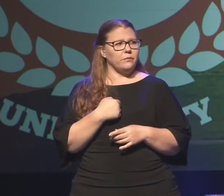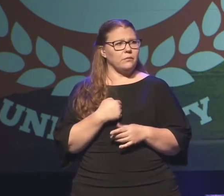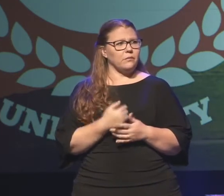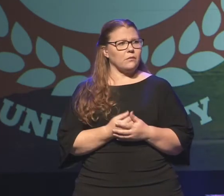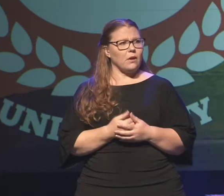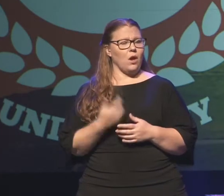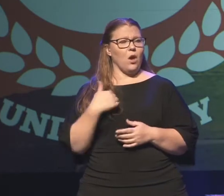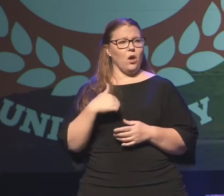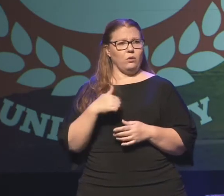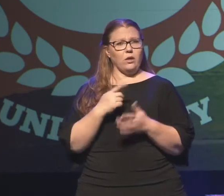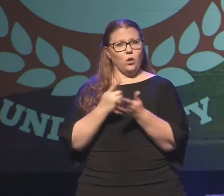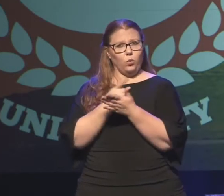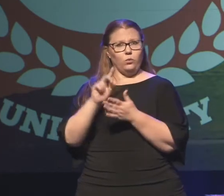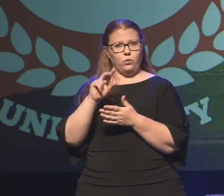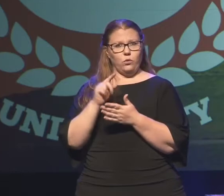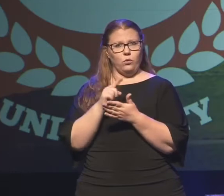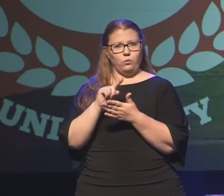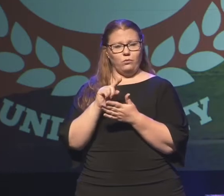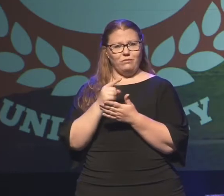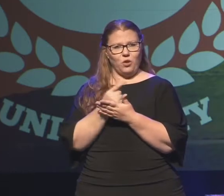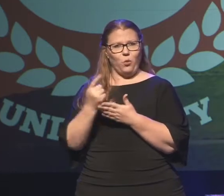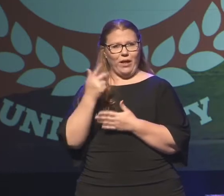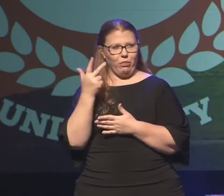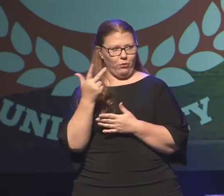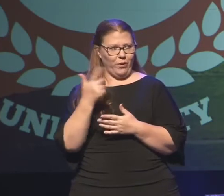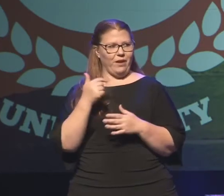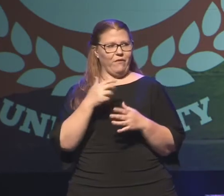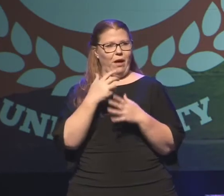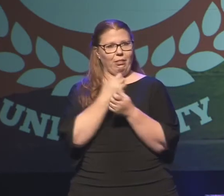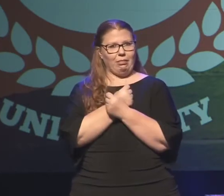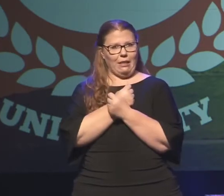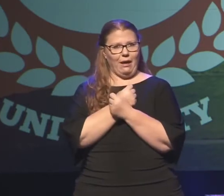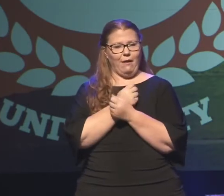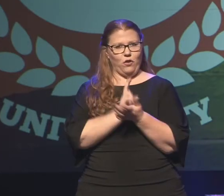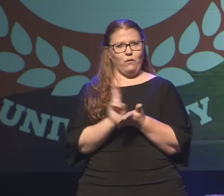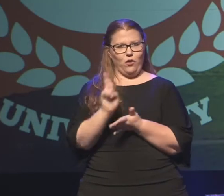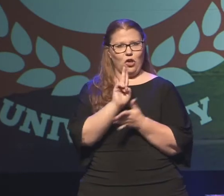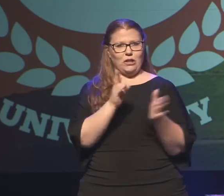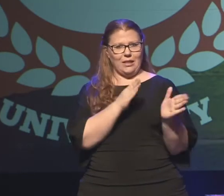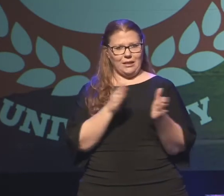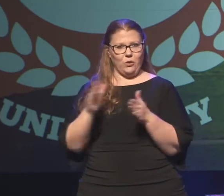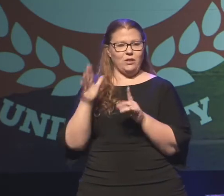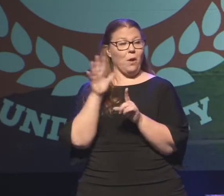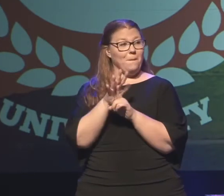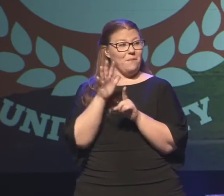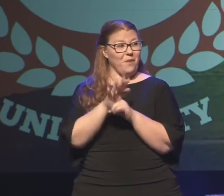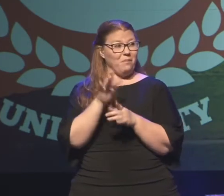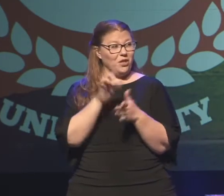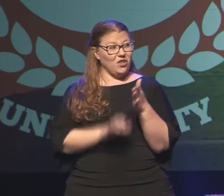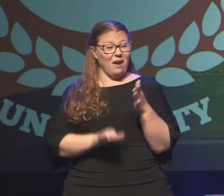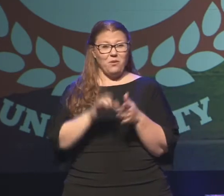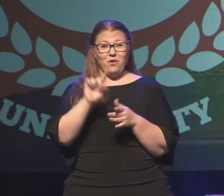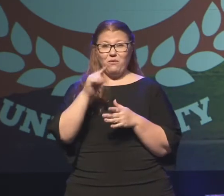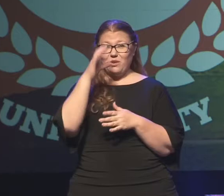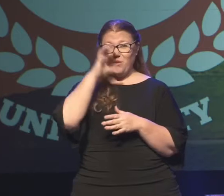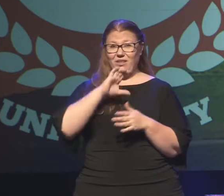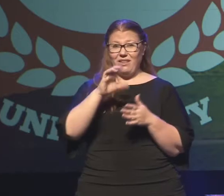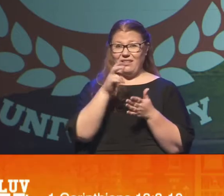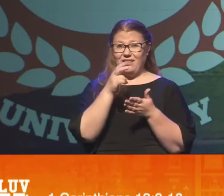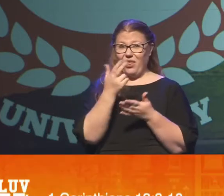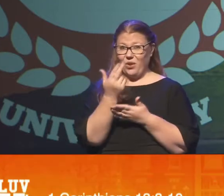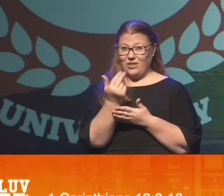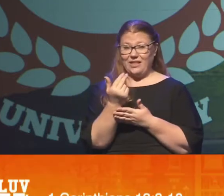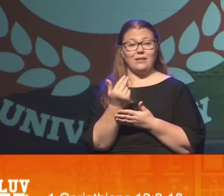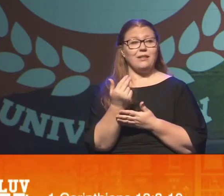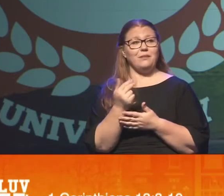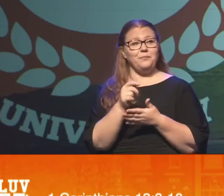week 3, as has been mentioned, of our Love University series, where we're looking at one of the most popular chapters of the Bible, right? 1 Corinthians 13. It was